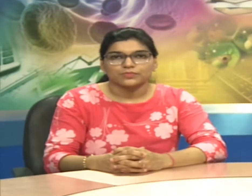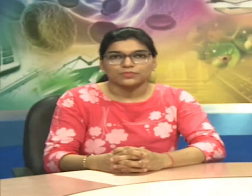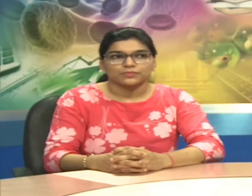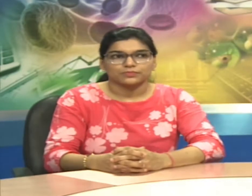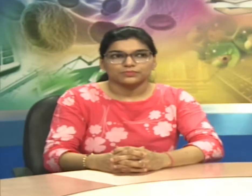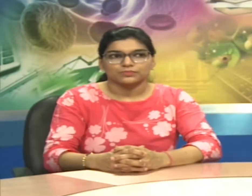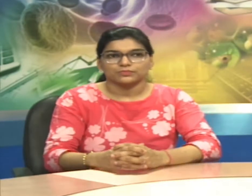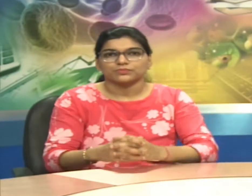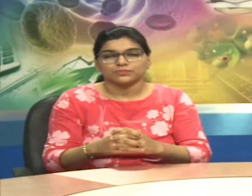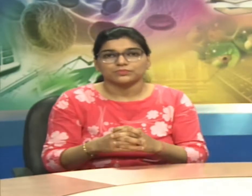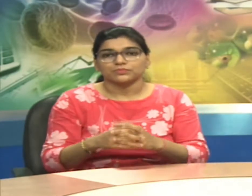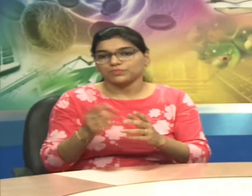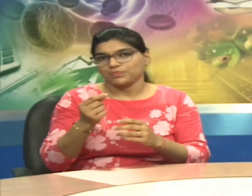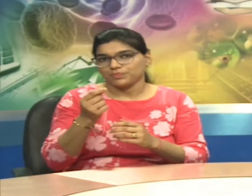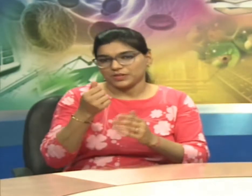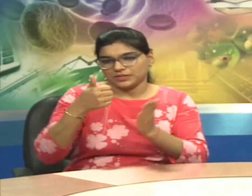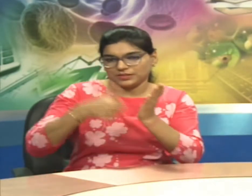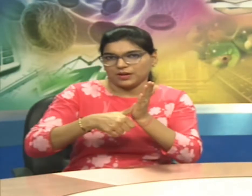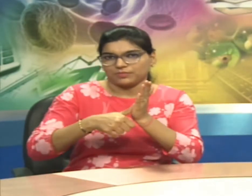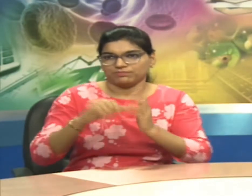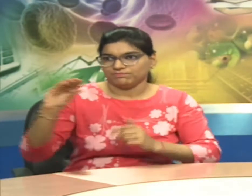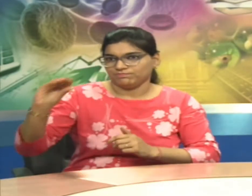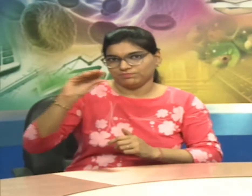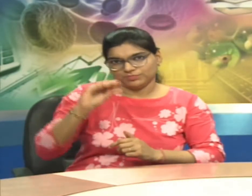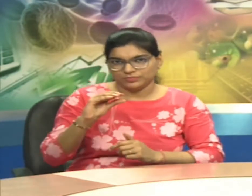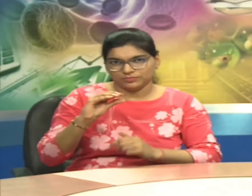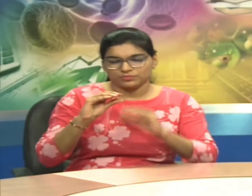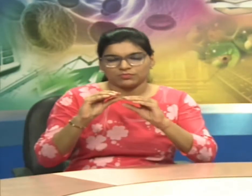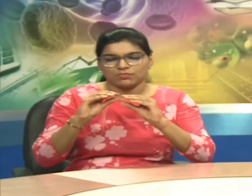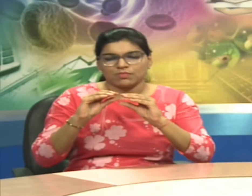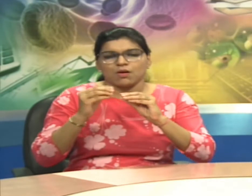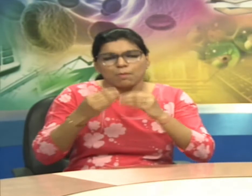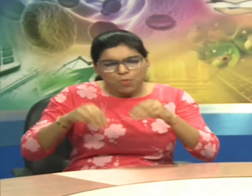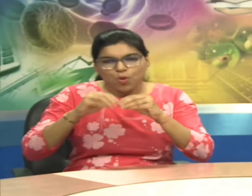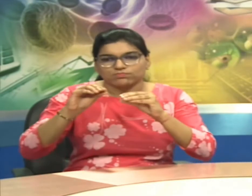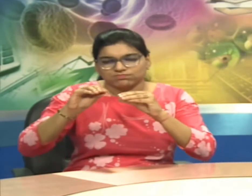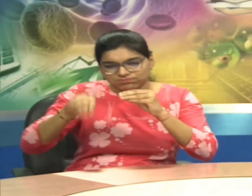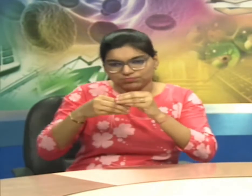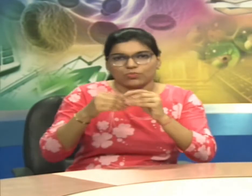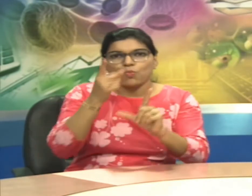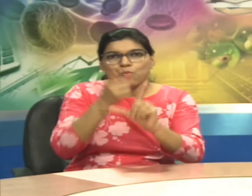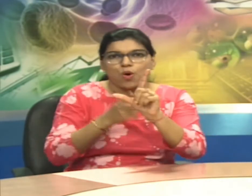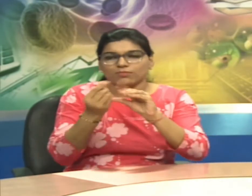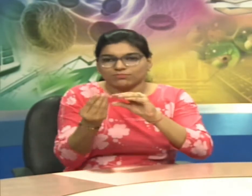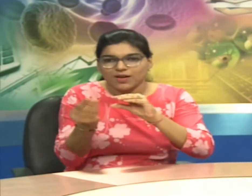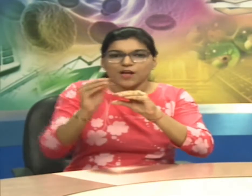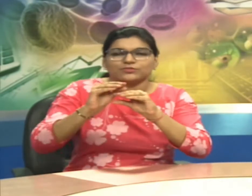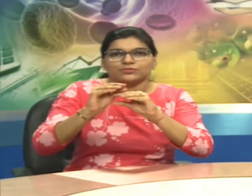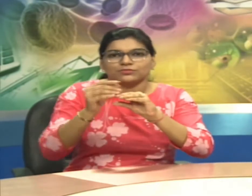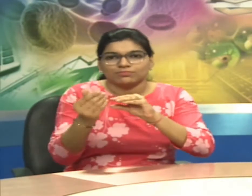Next word is incentive, which means there is a fixed amount of your salary, but